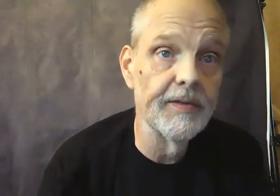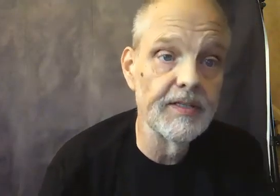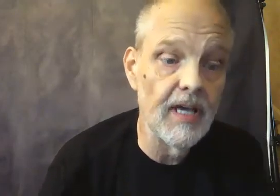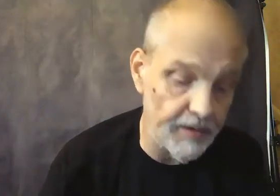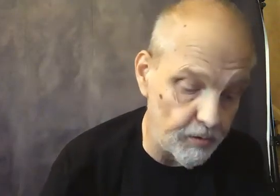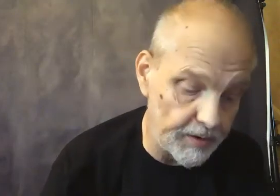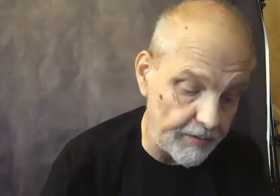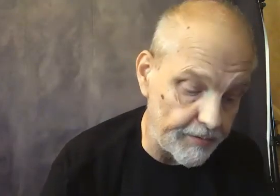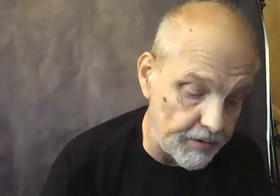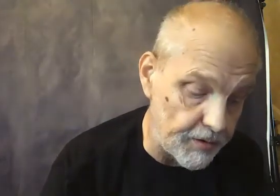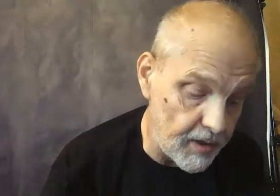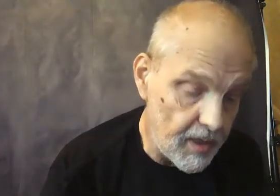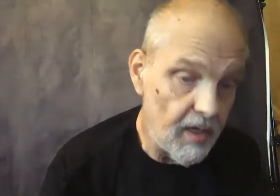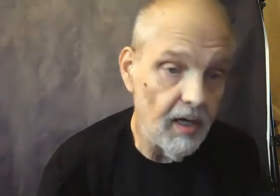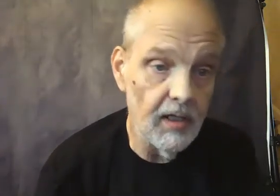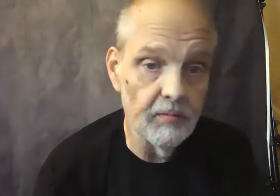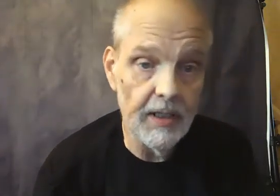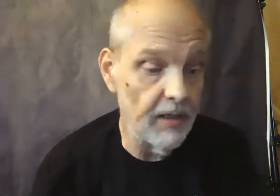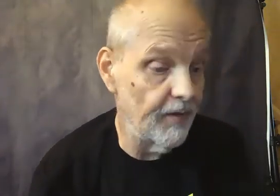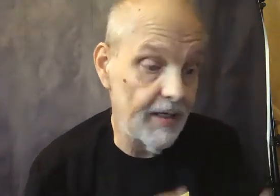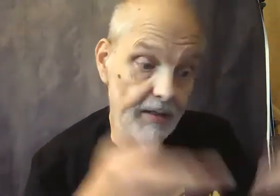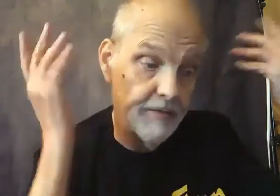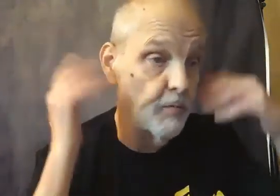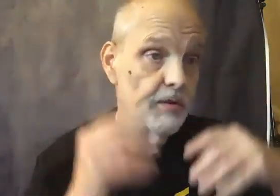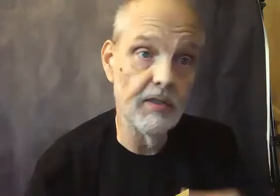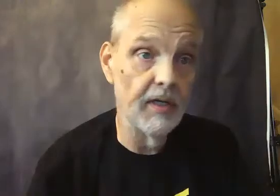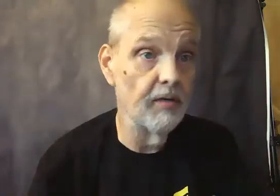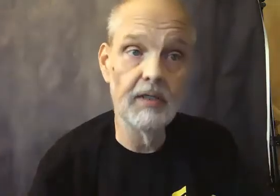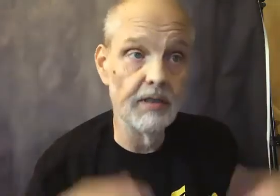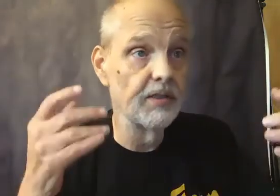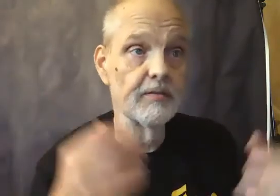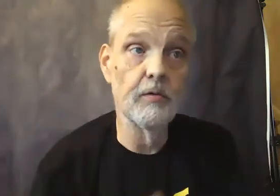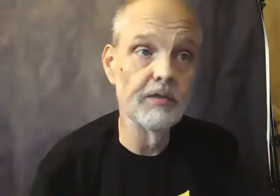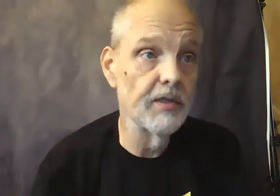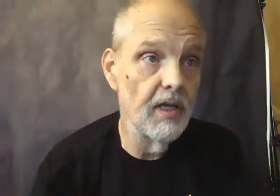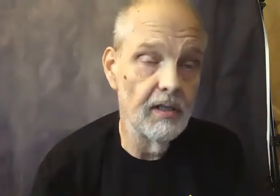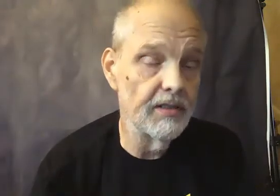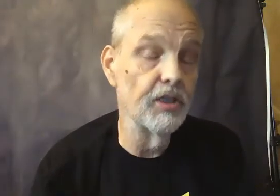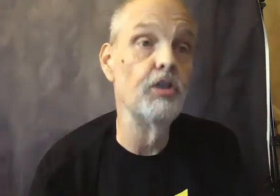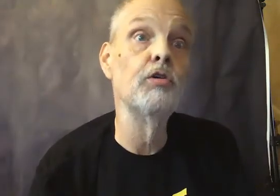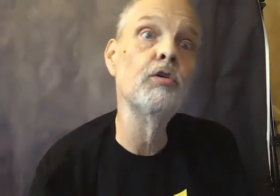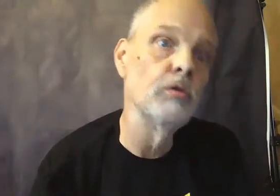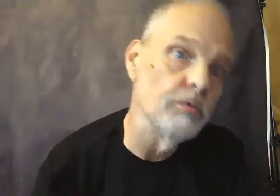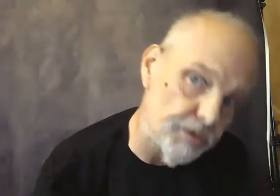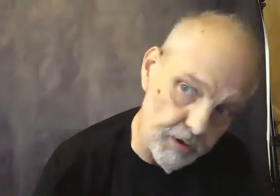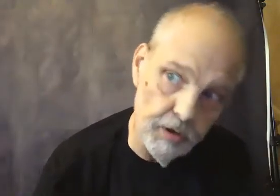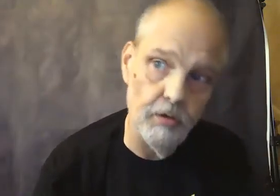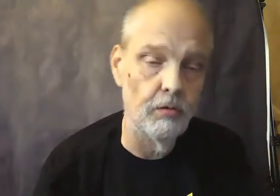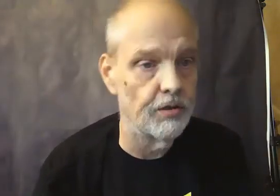things having to do with deaf culture. I didn't even get into deaf sports. So I didn't even touch deaf sports, and that's huge, huge in the